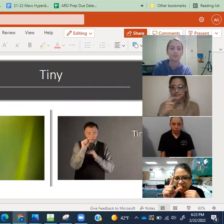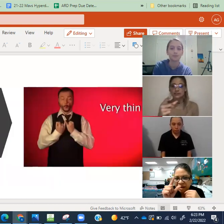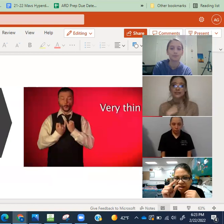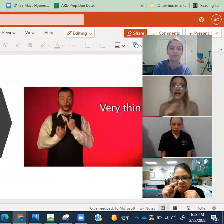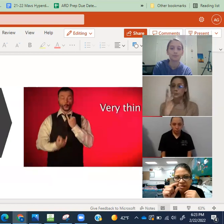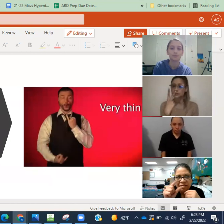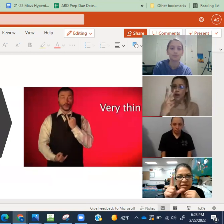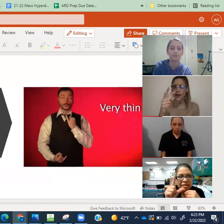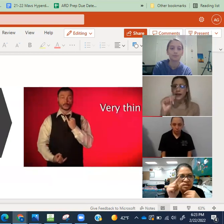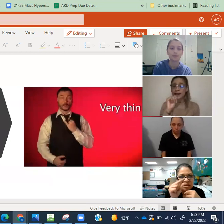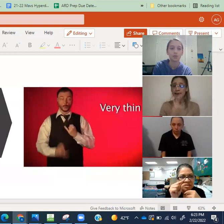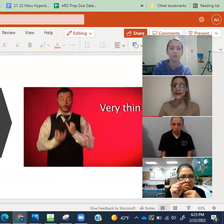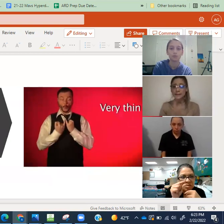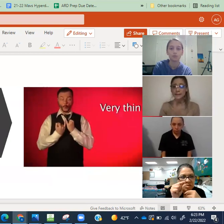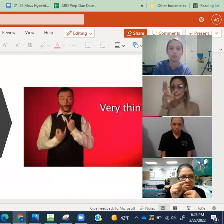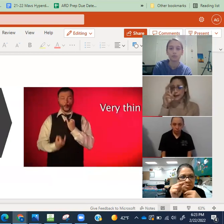okay,